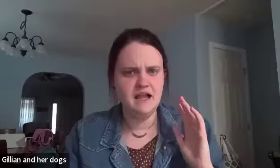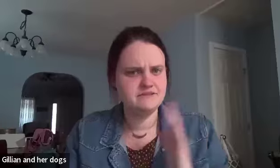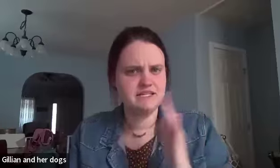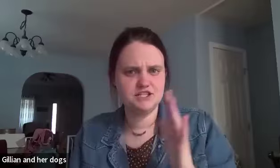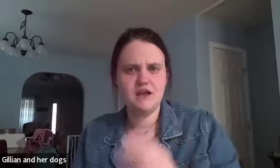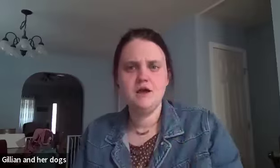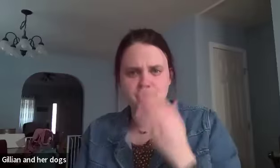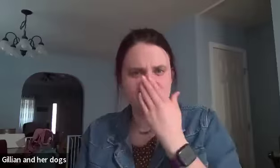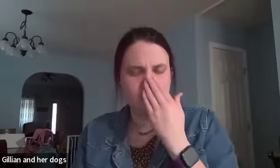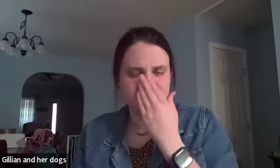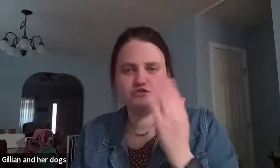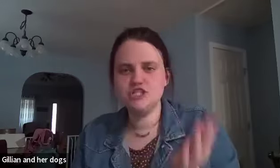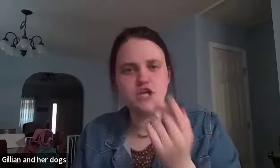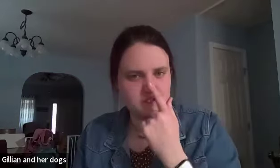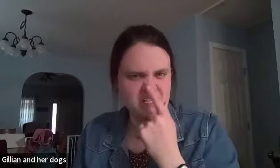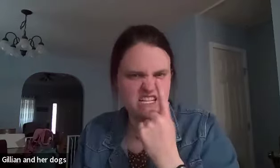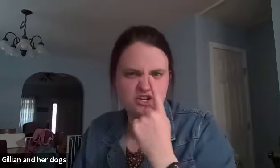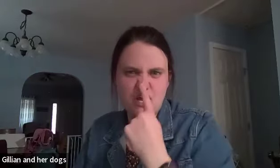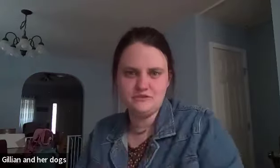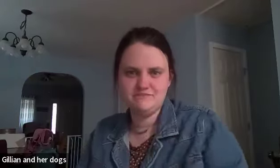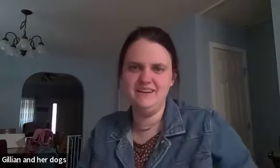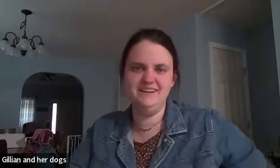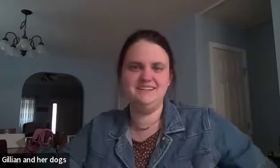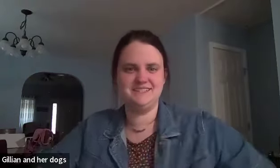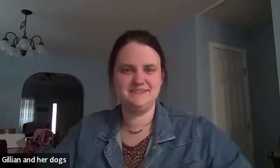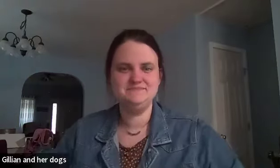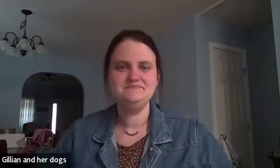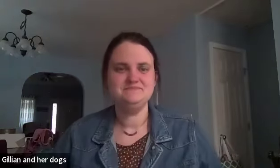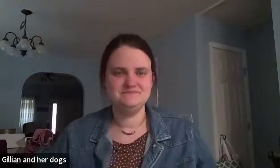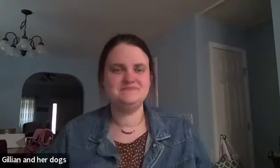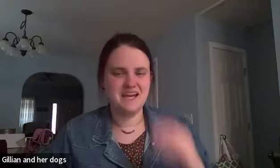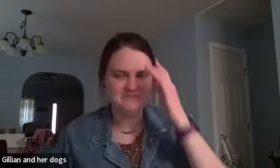I've seen it just know it's always near your nose. Okay.